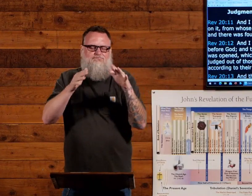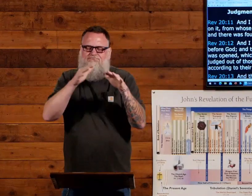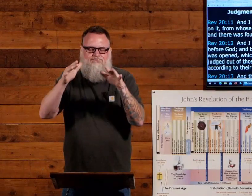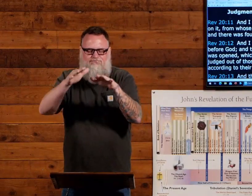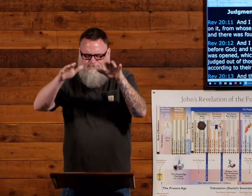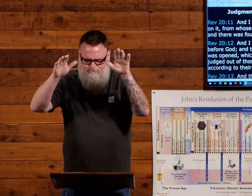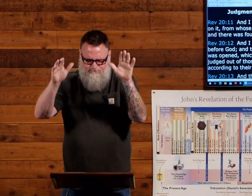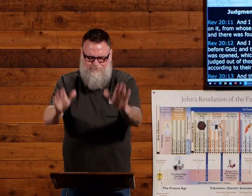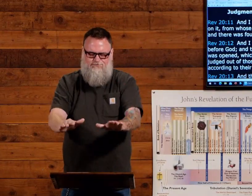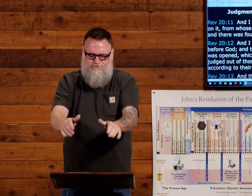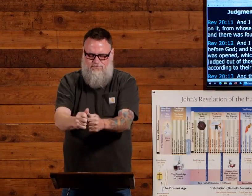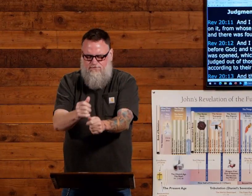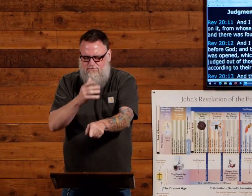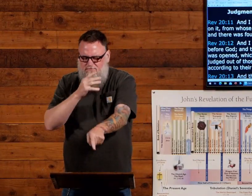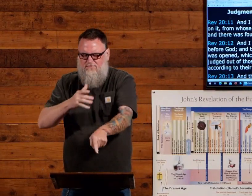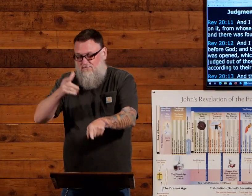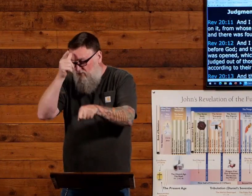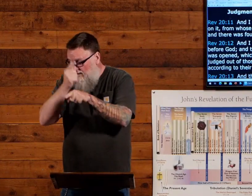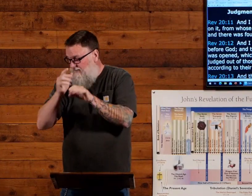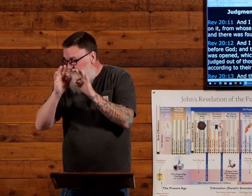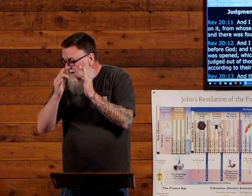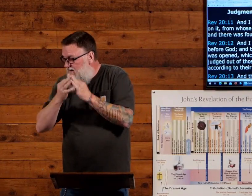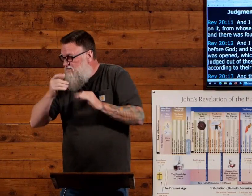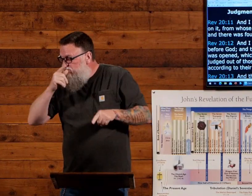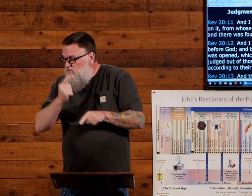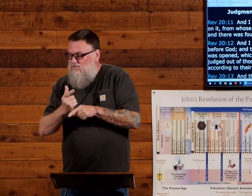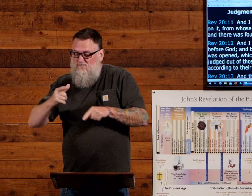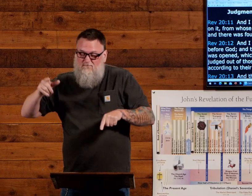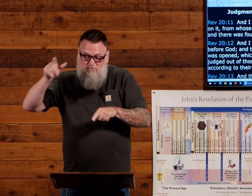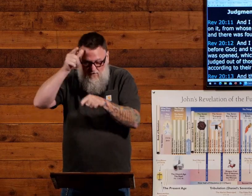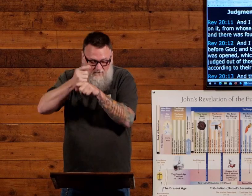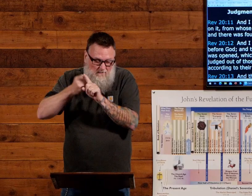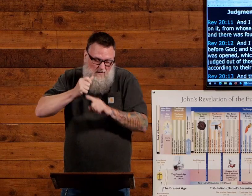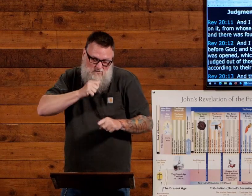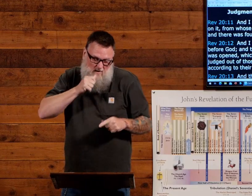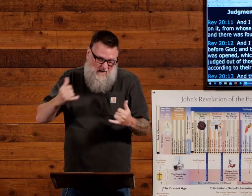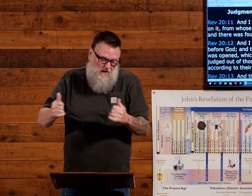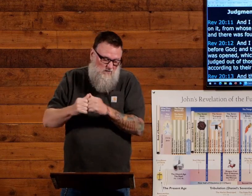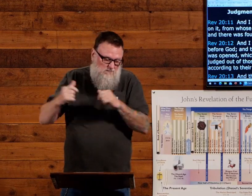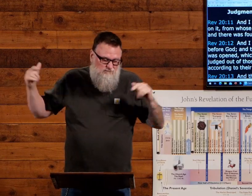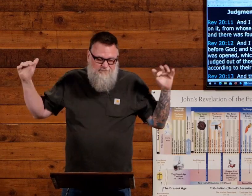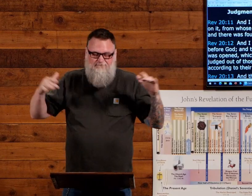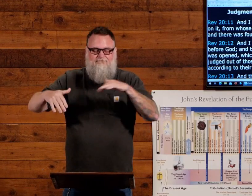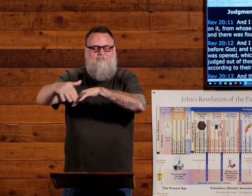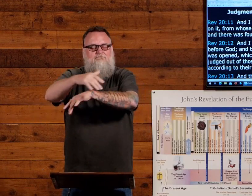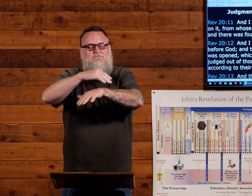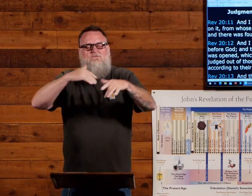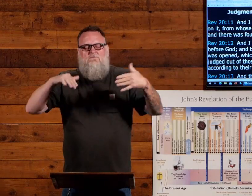I know he died a couple months ago, but the family and stuff coming